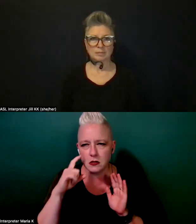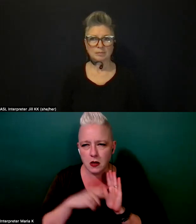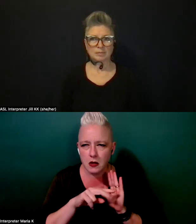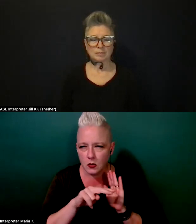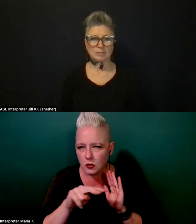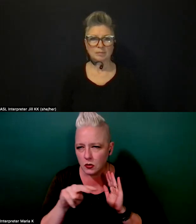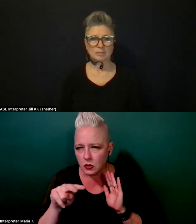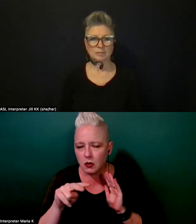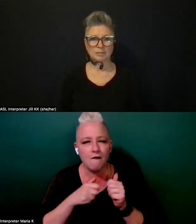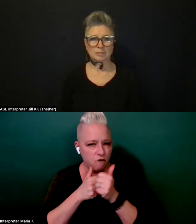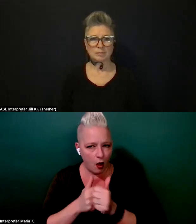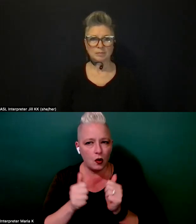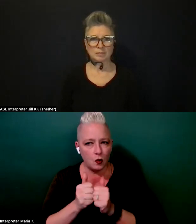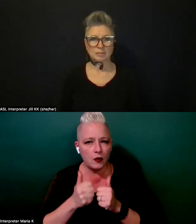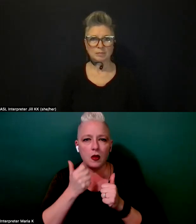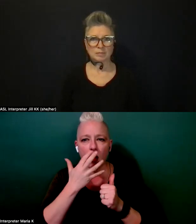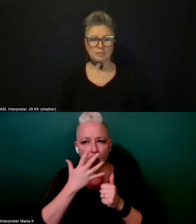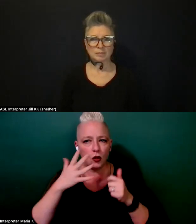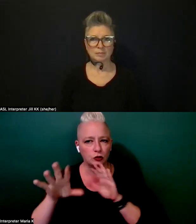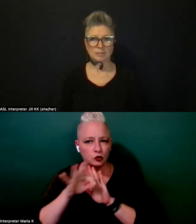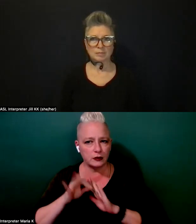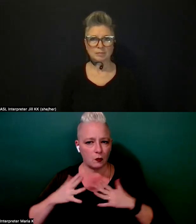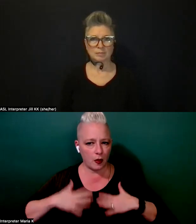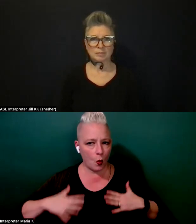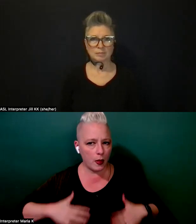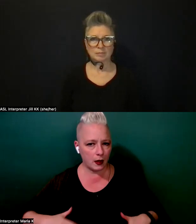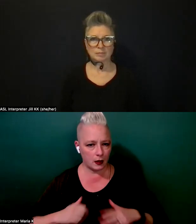color choices of like the clothing. So there's all these